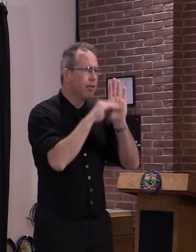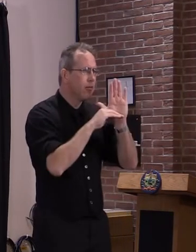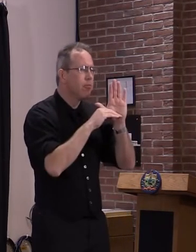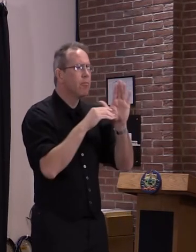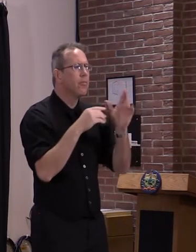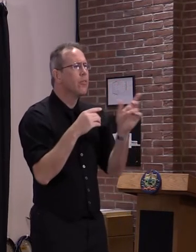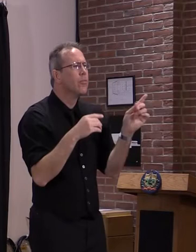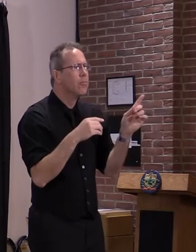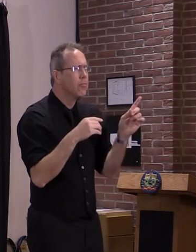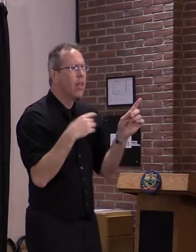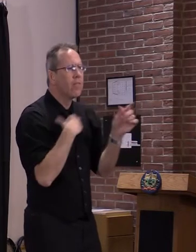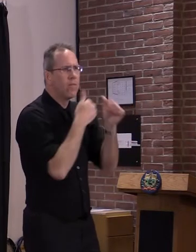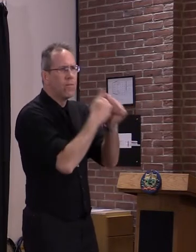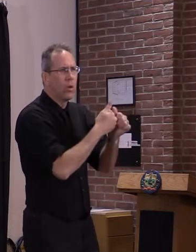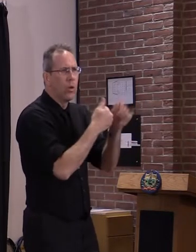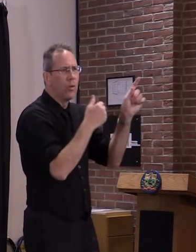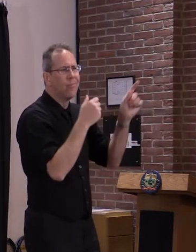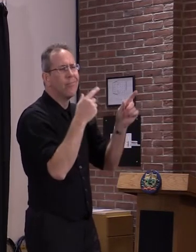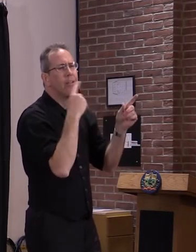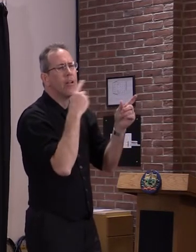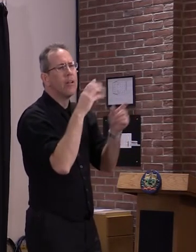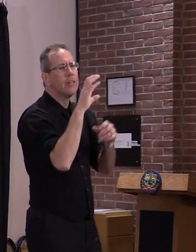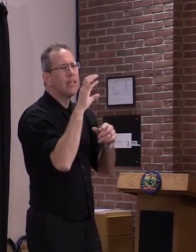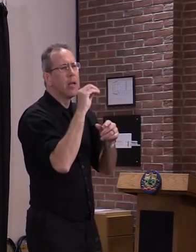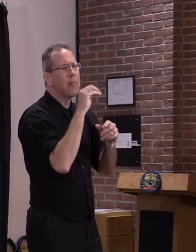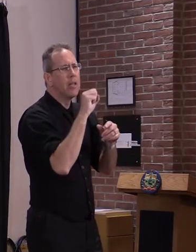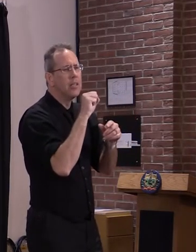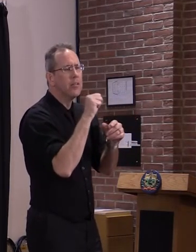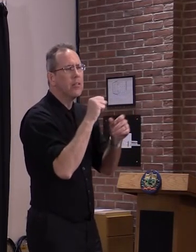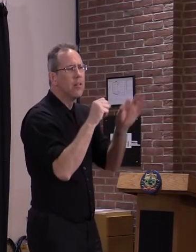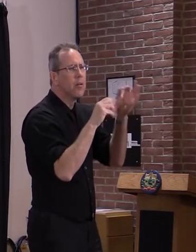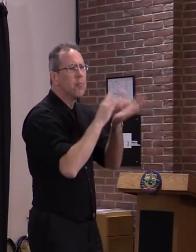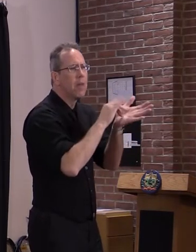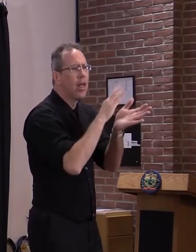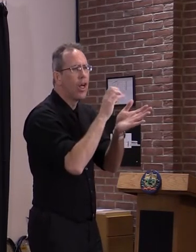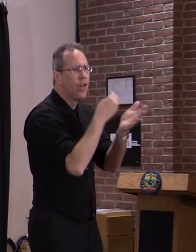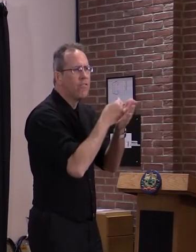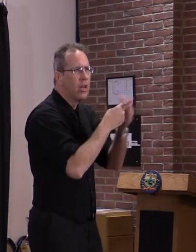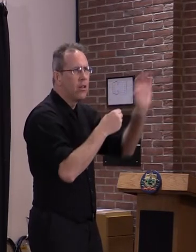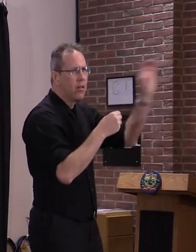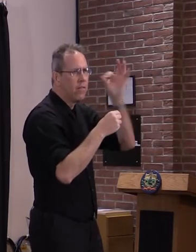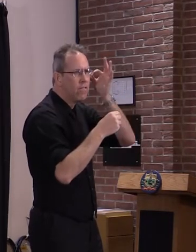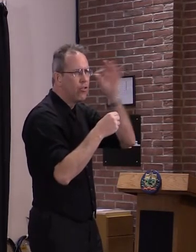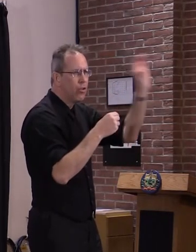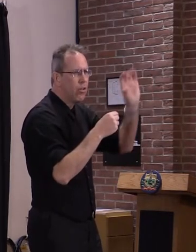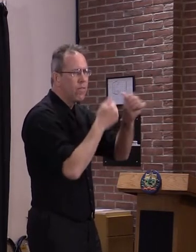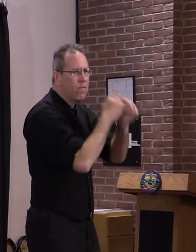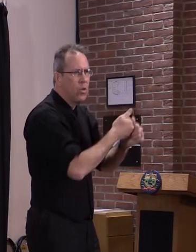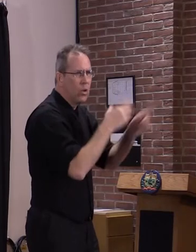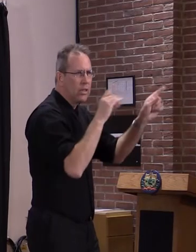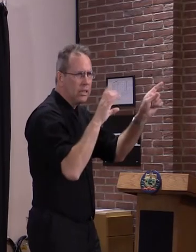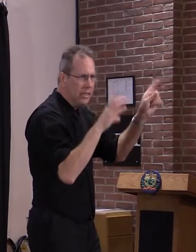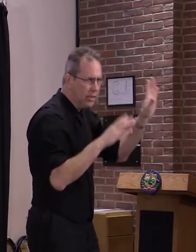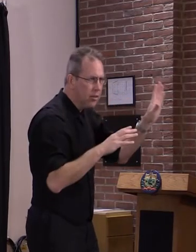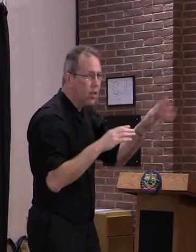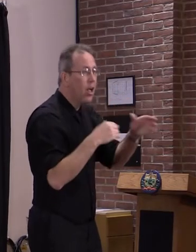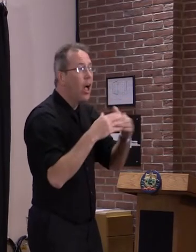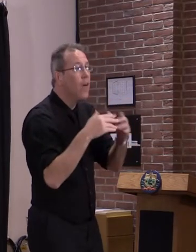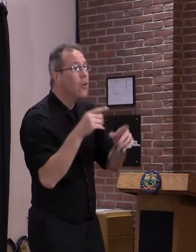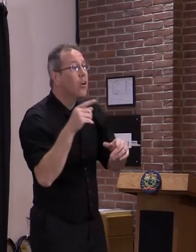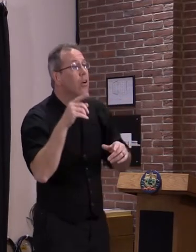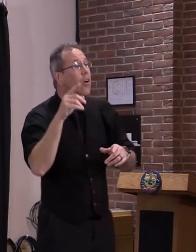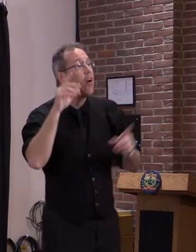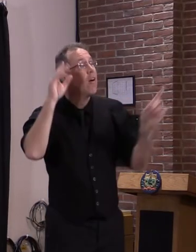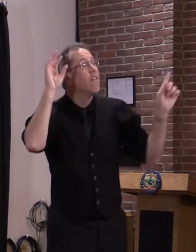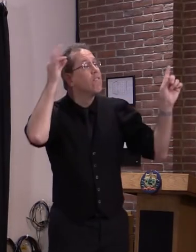as they always are. Having said that, even the guidance coming from there is really